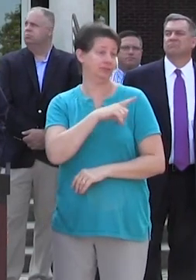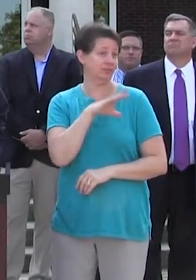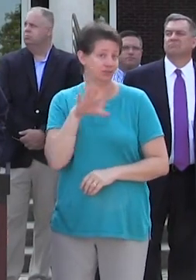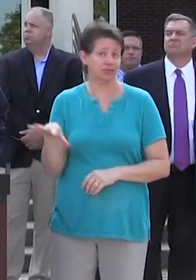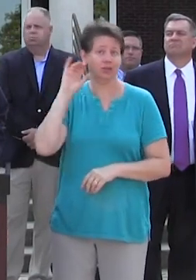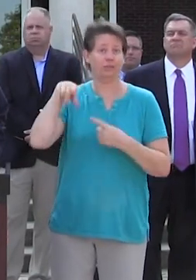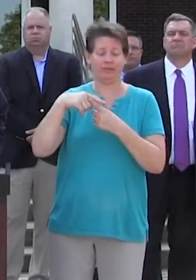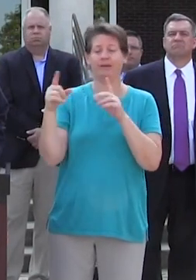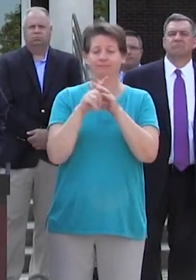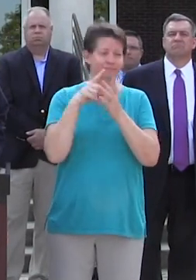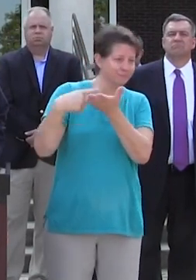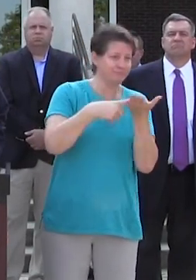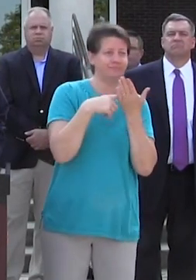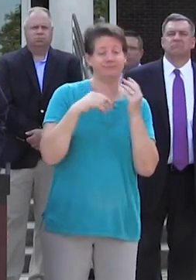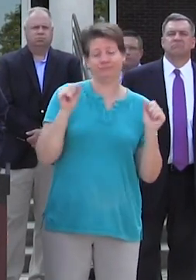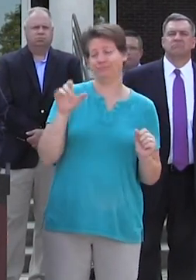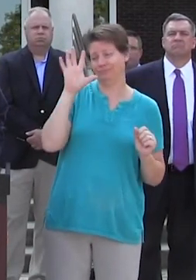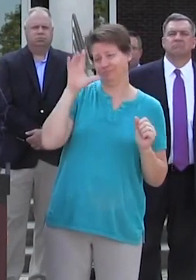they come into session.